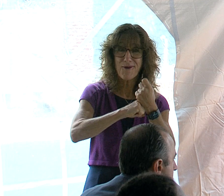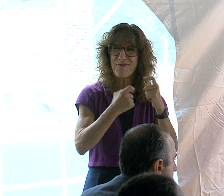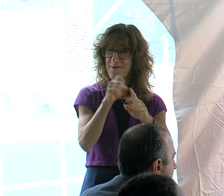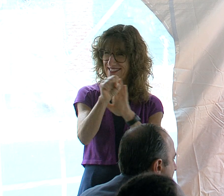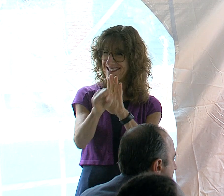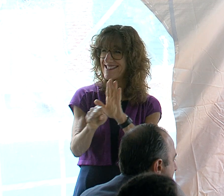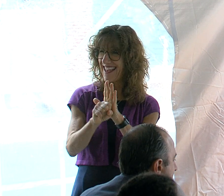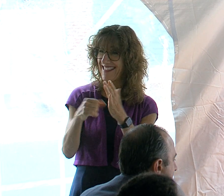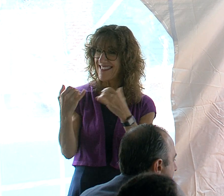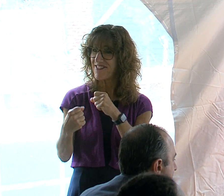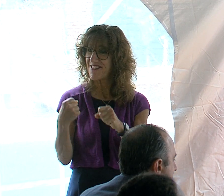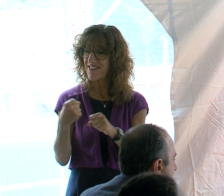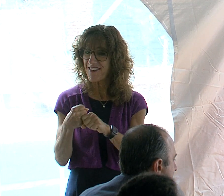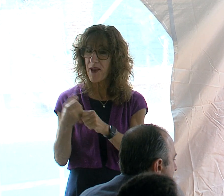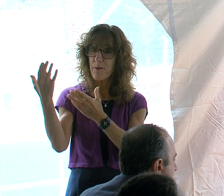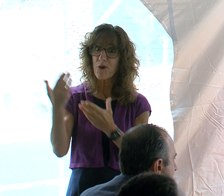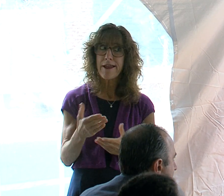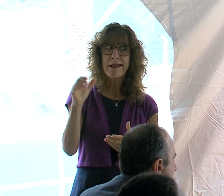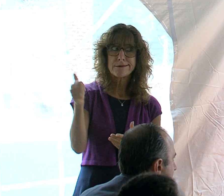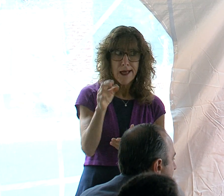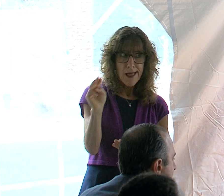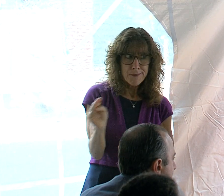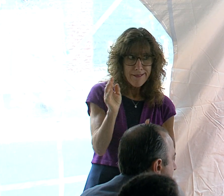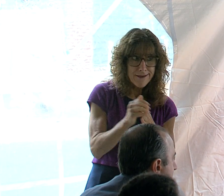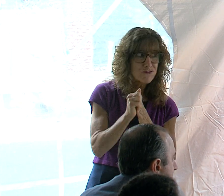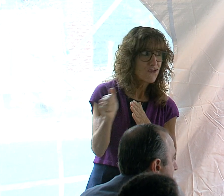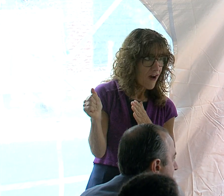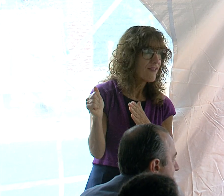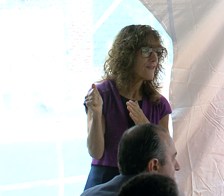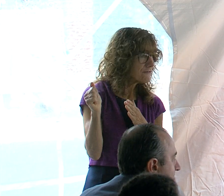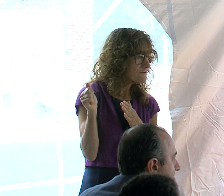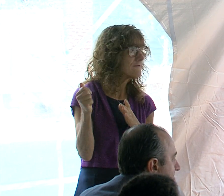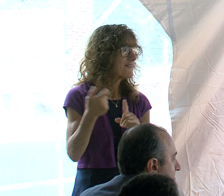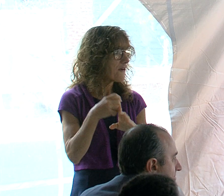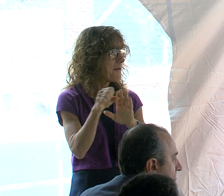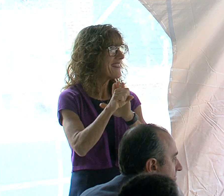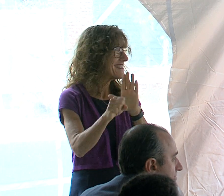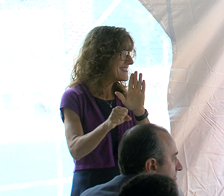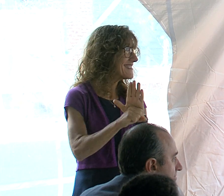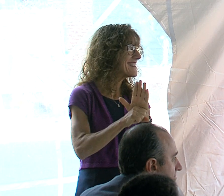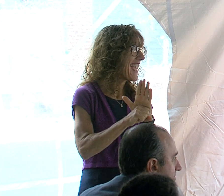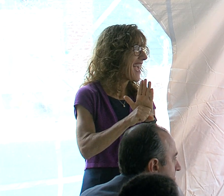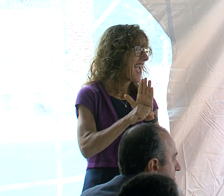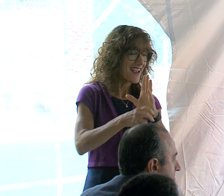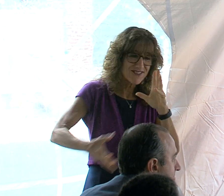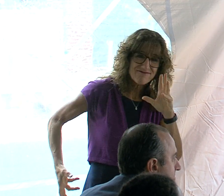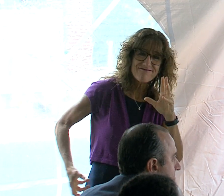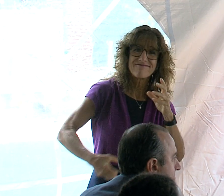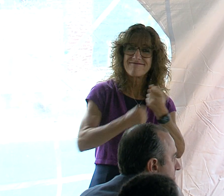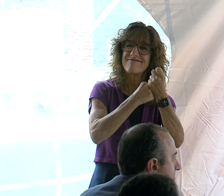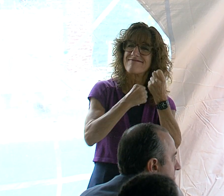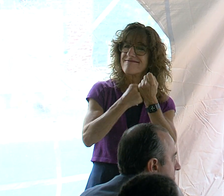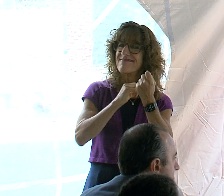this year, bringing back $10 million from the state to boost our Housing